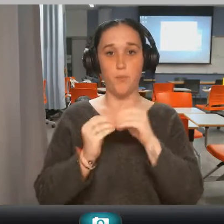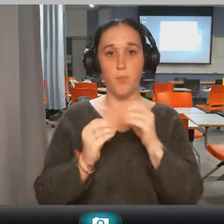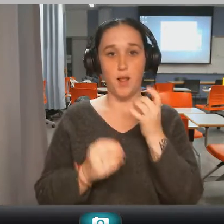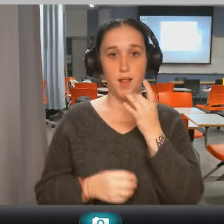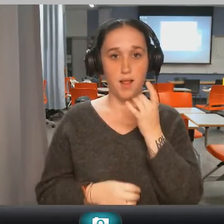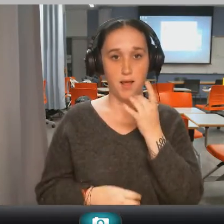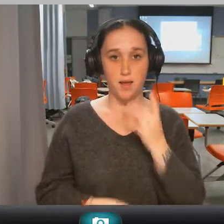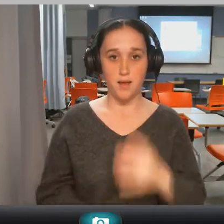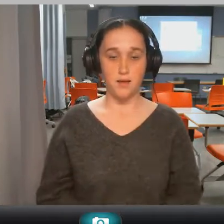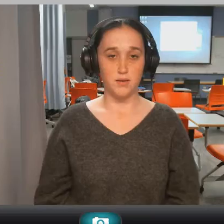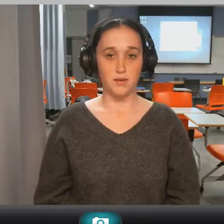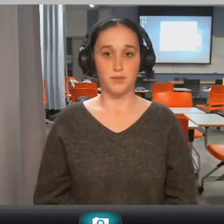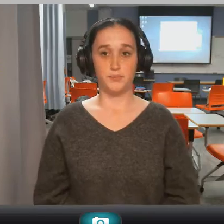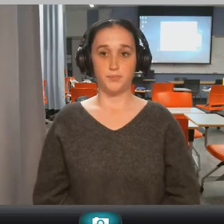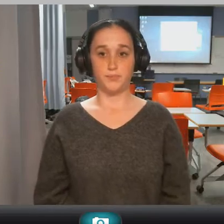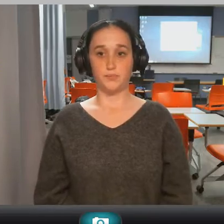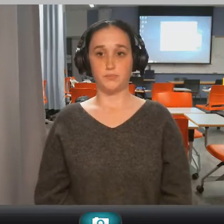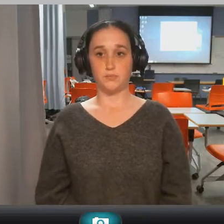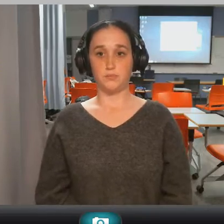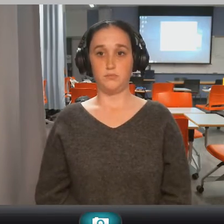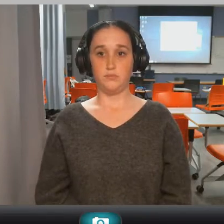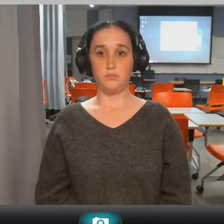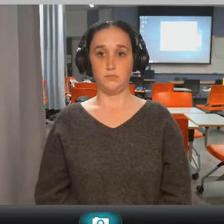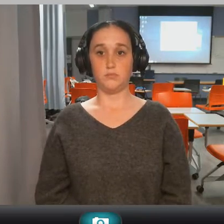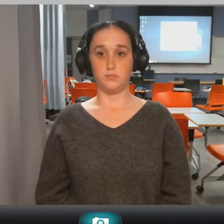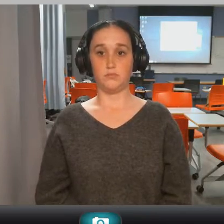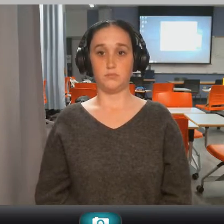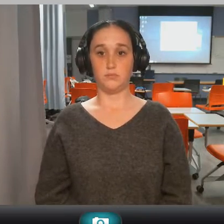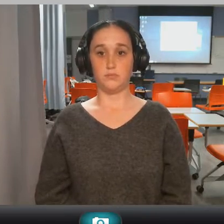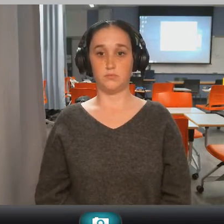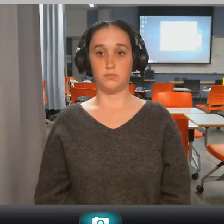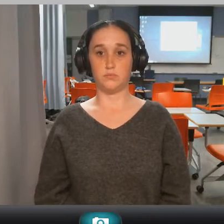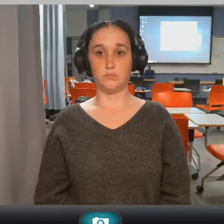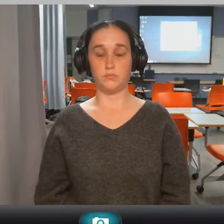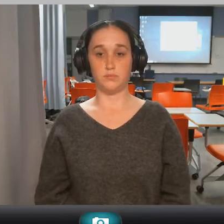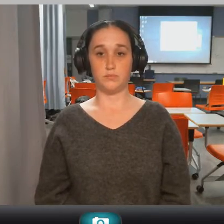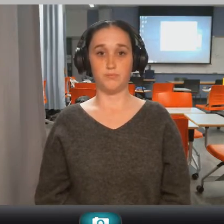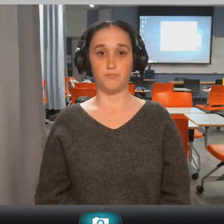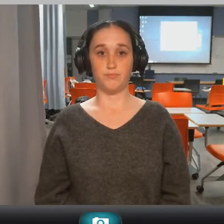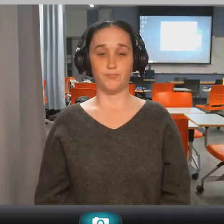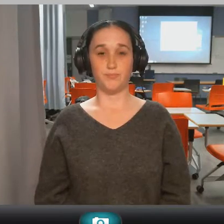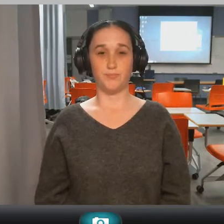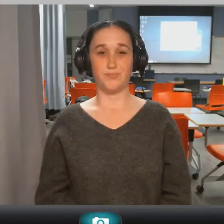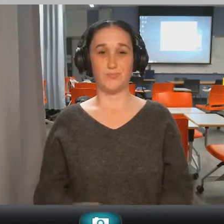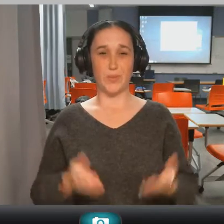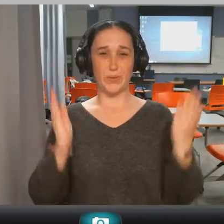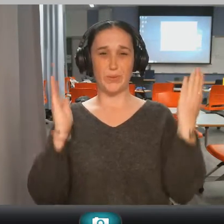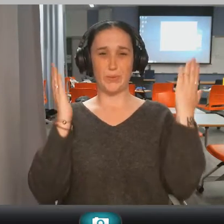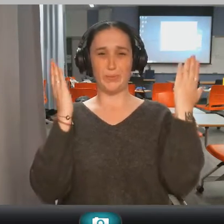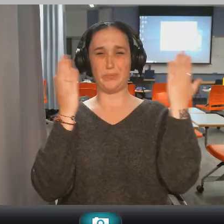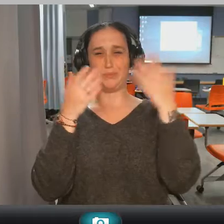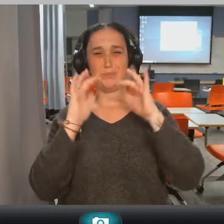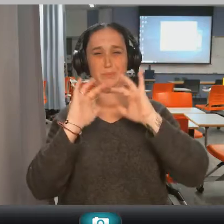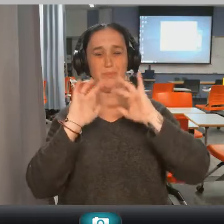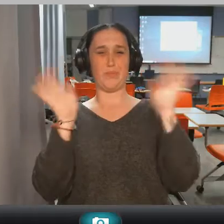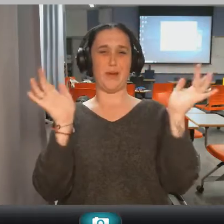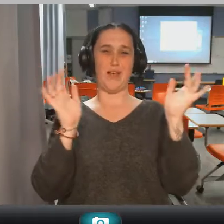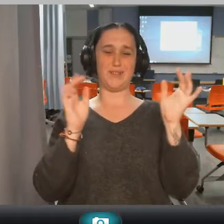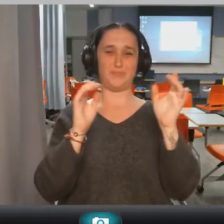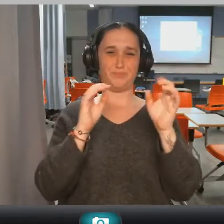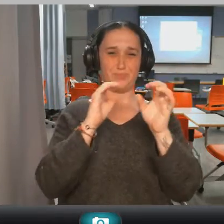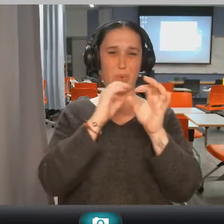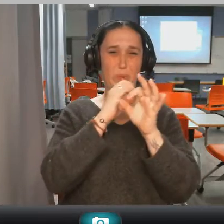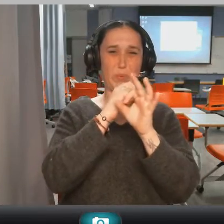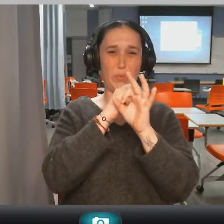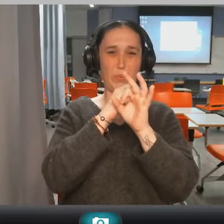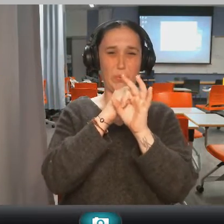this light already. You don't need any more light to see, or you'll become very blinded. And that is mainly the job of